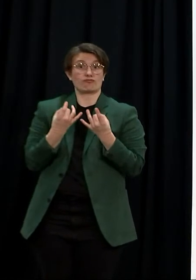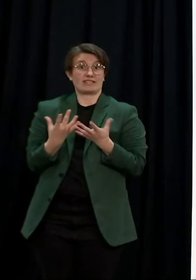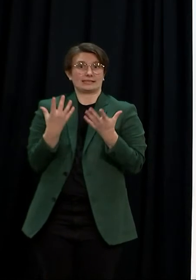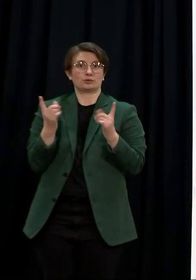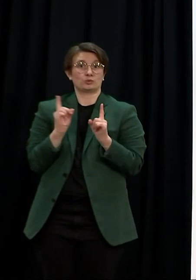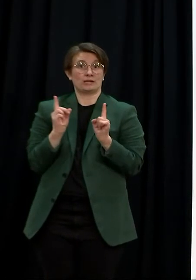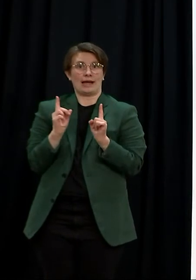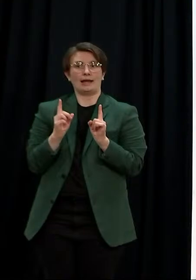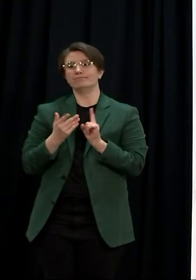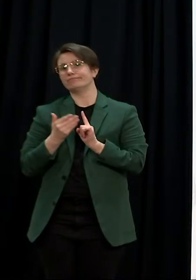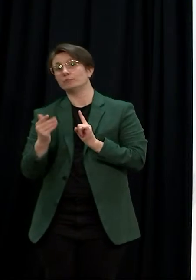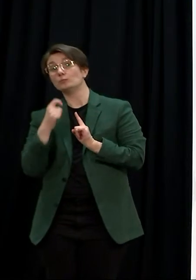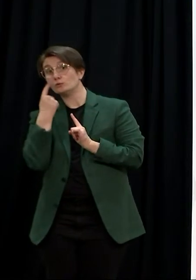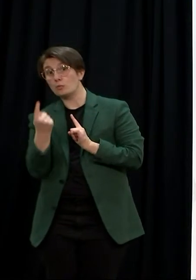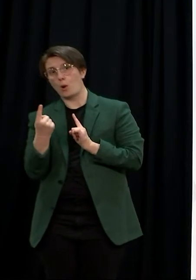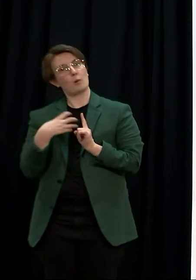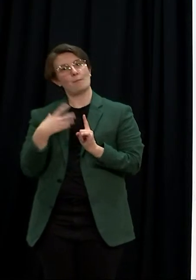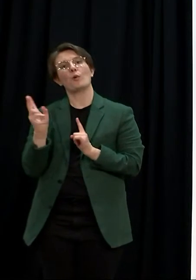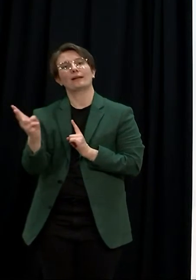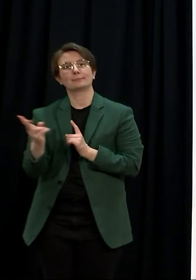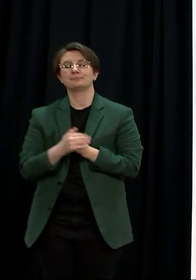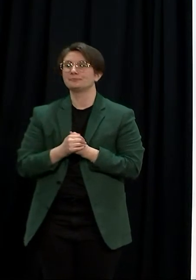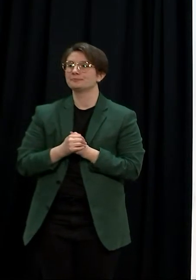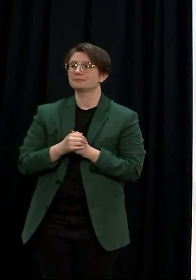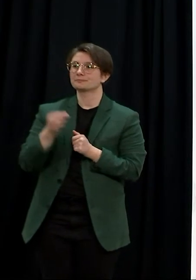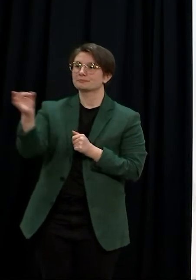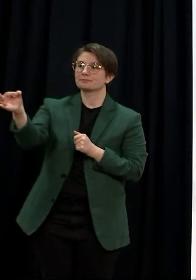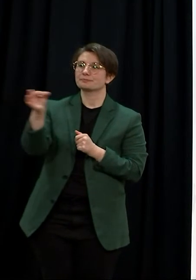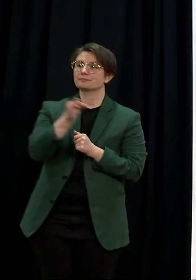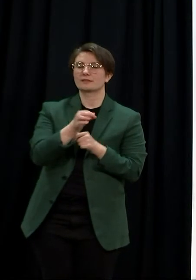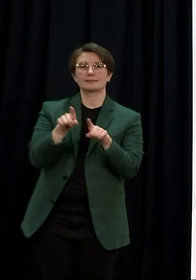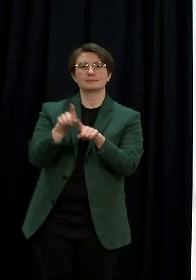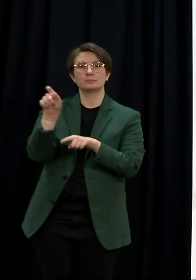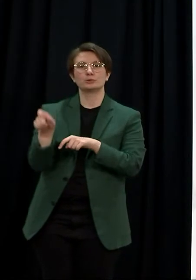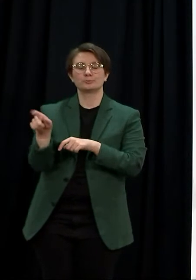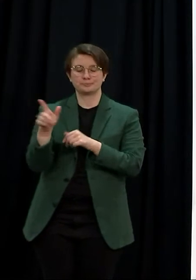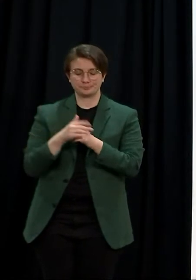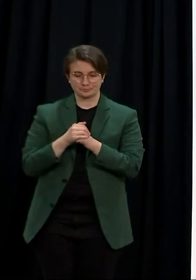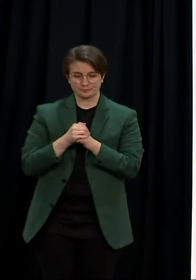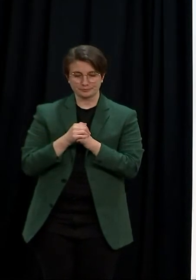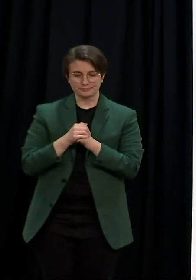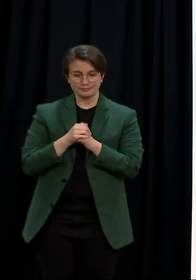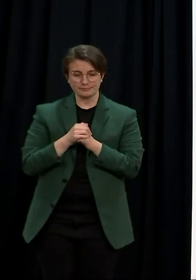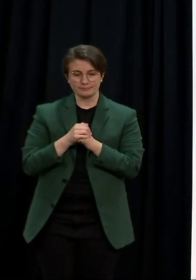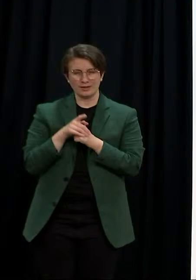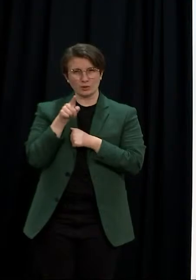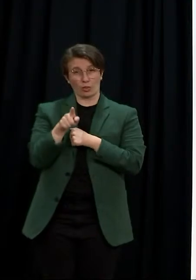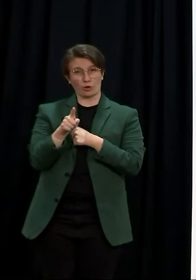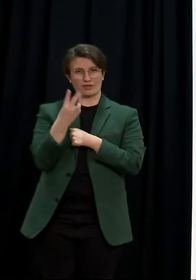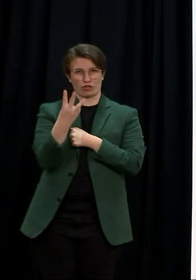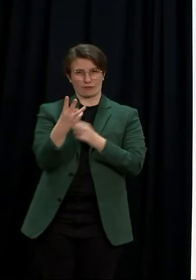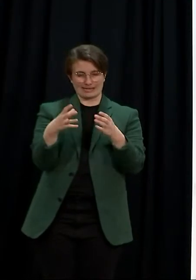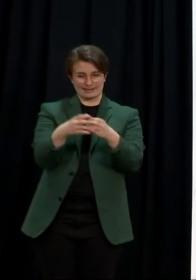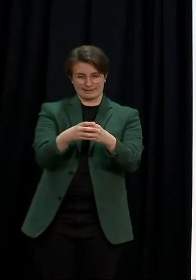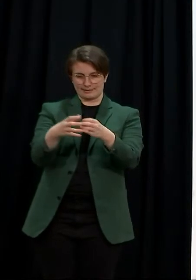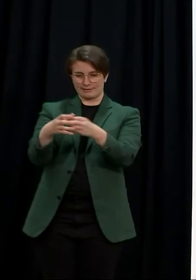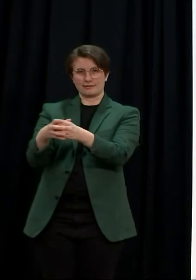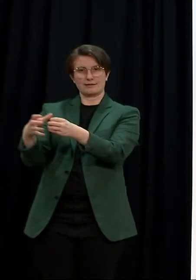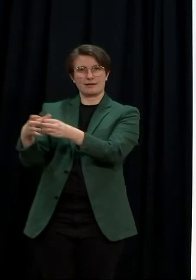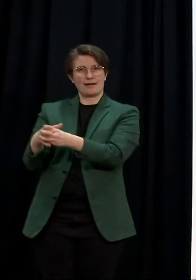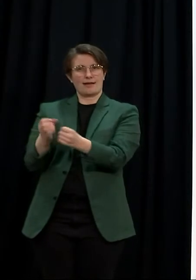haven't, of those 3 subclusters, yeah, how big are they? Can you give a rough or exact number of how many cases are involved in each